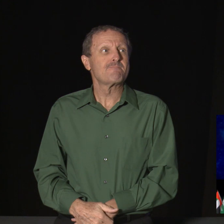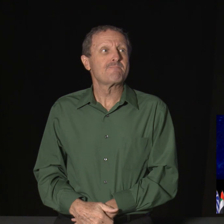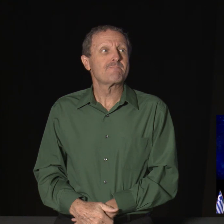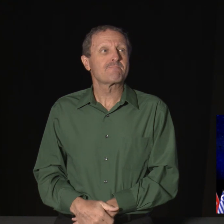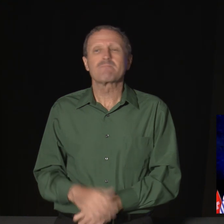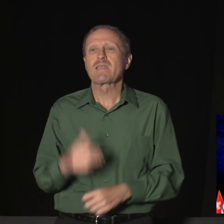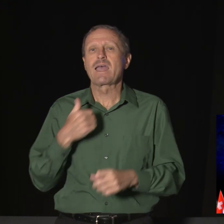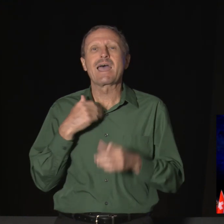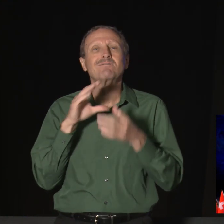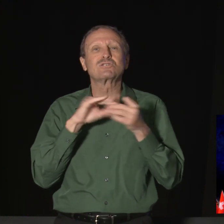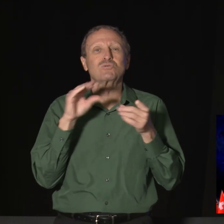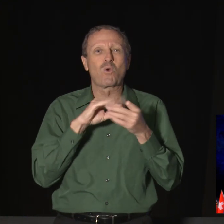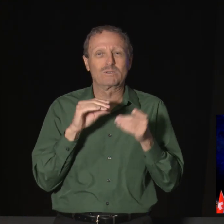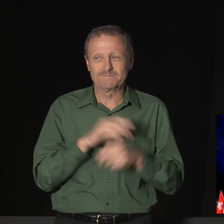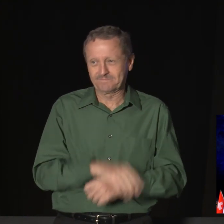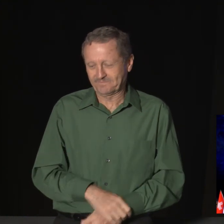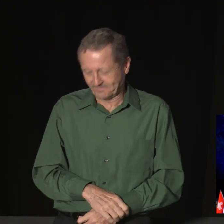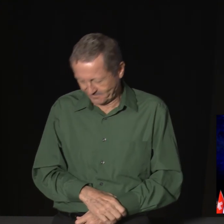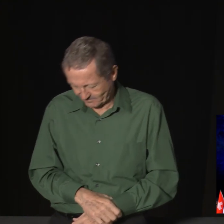I've got a story here.